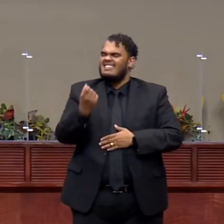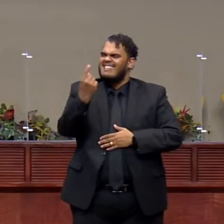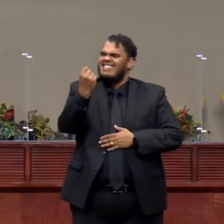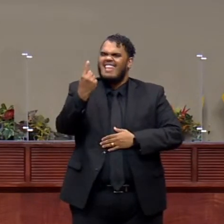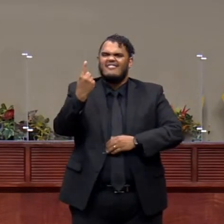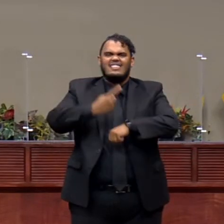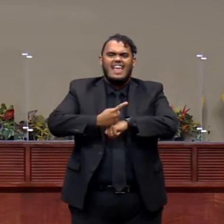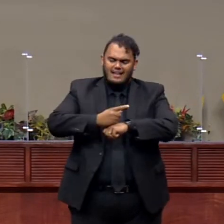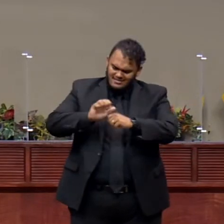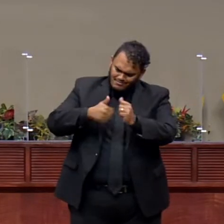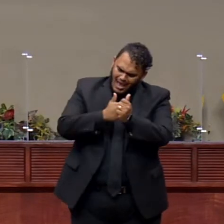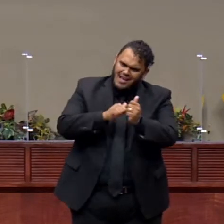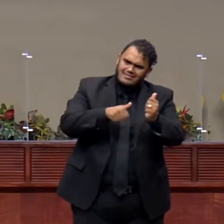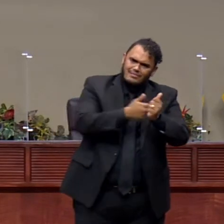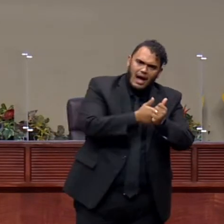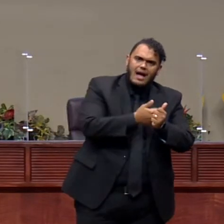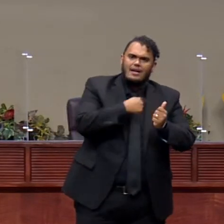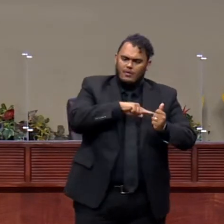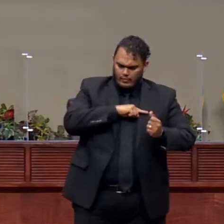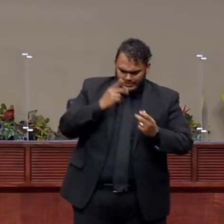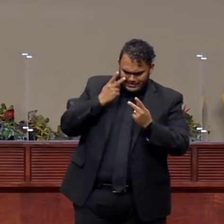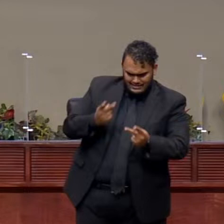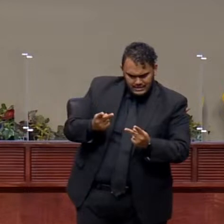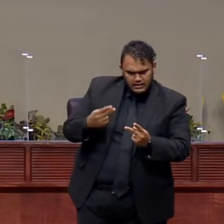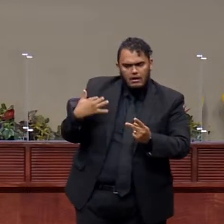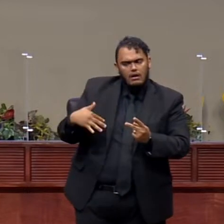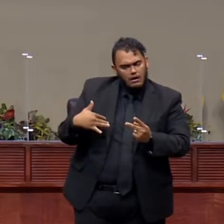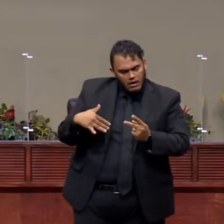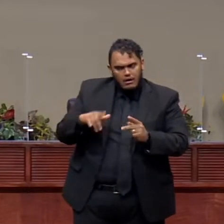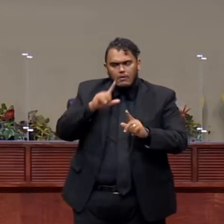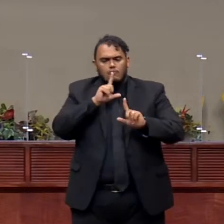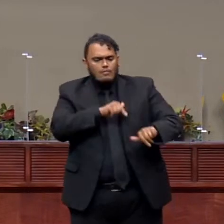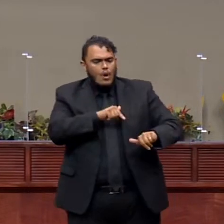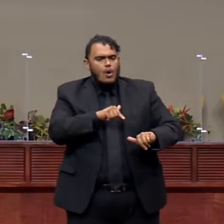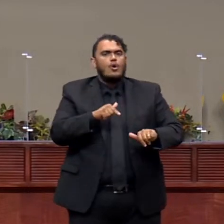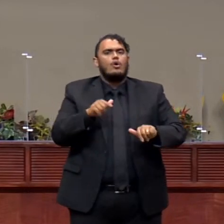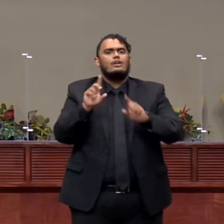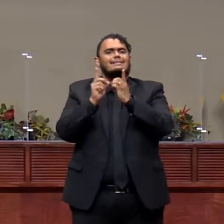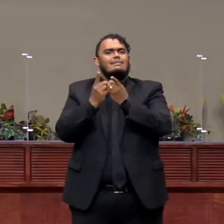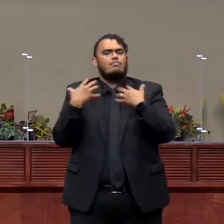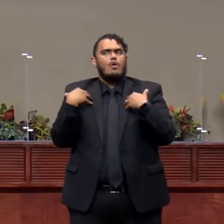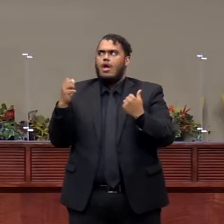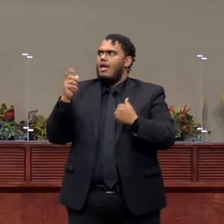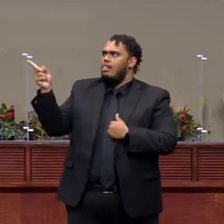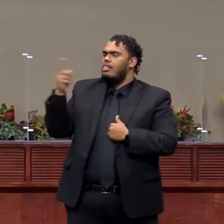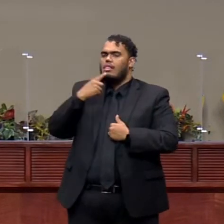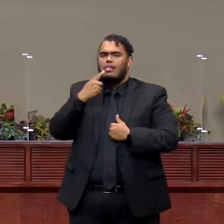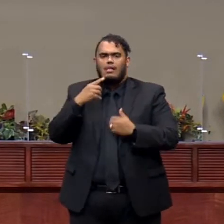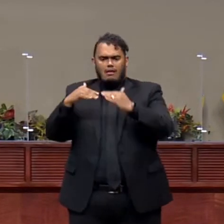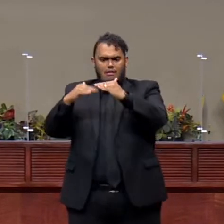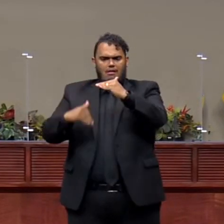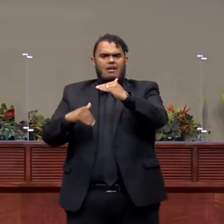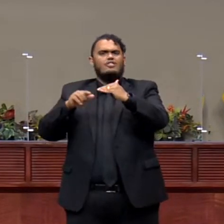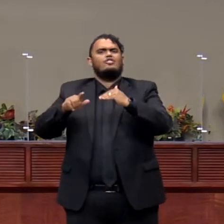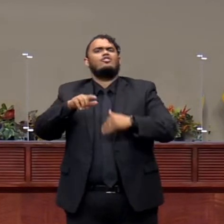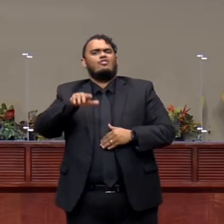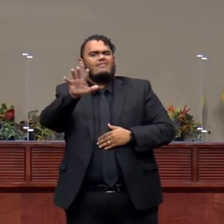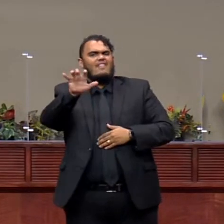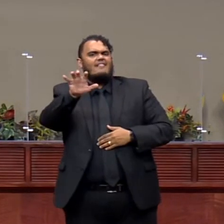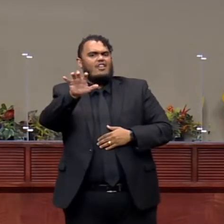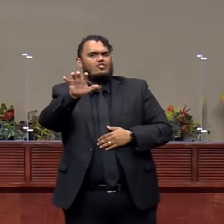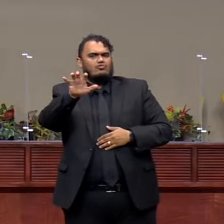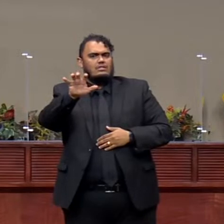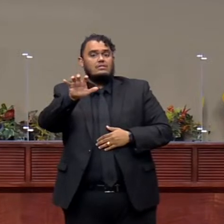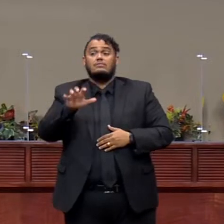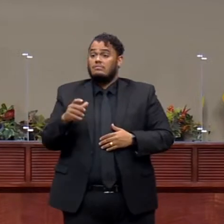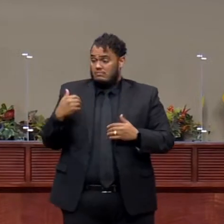in Orange County are below 500. According to yesterday's numbers, 272 new cases were